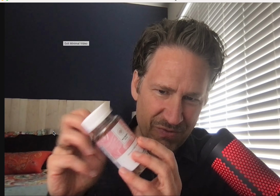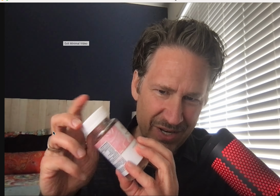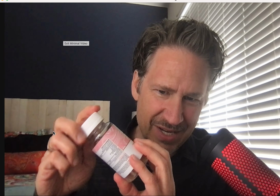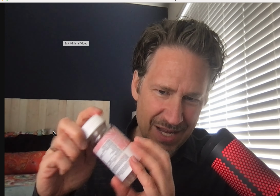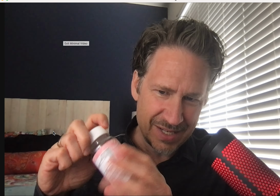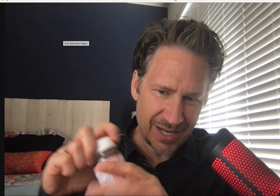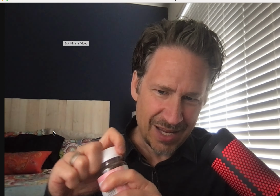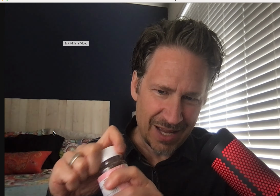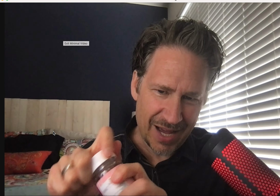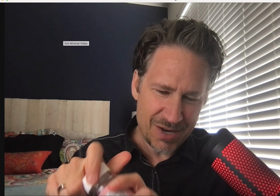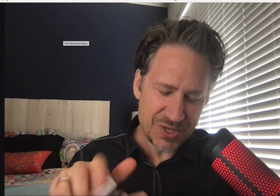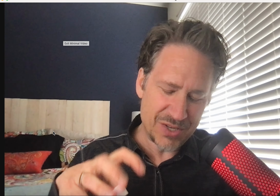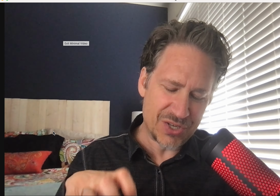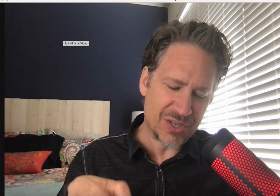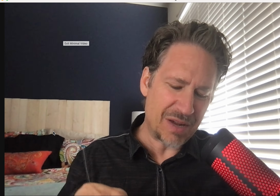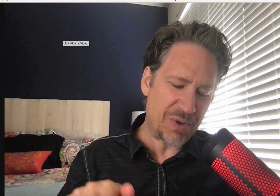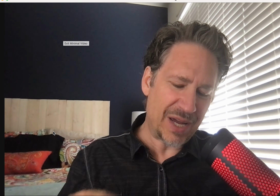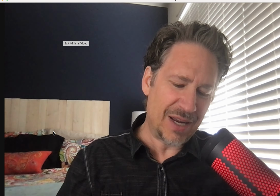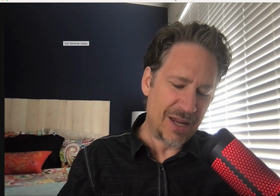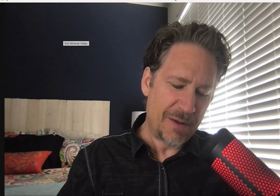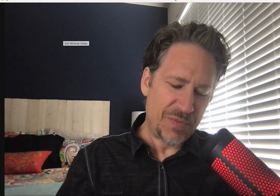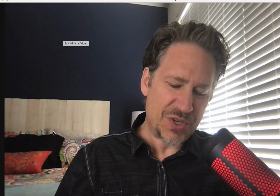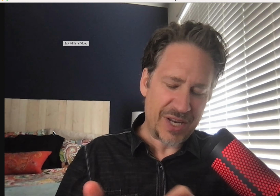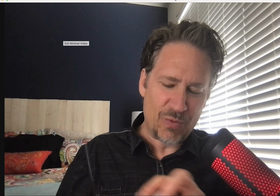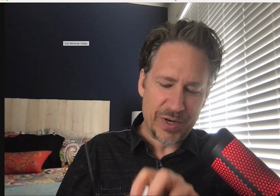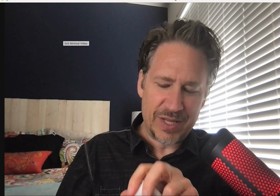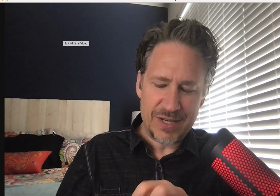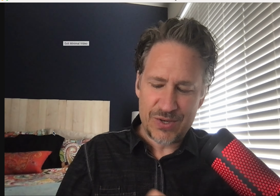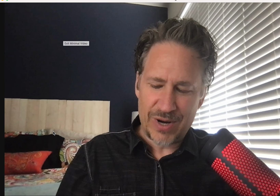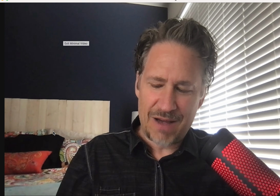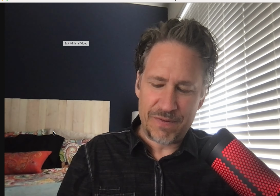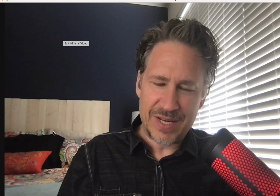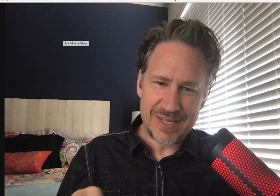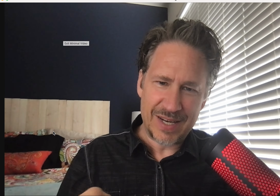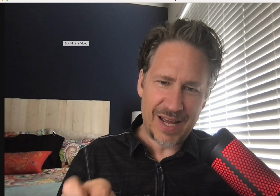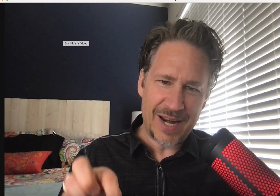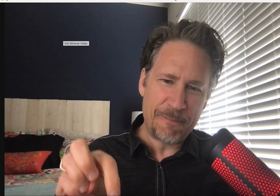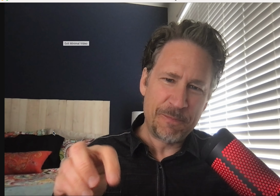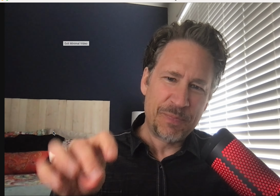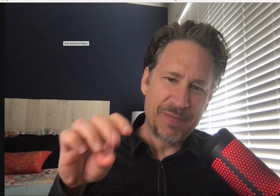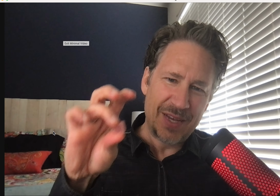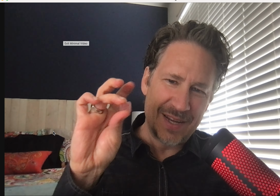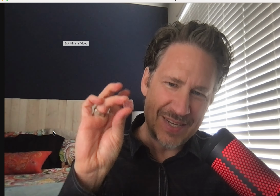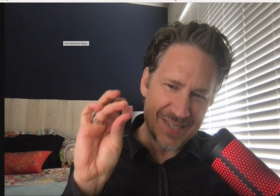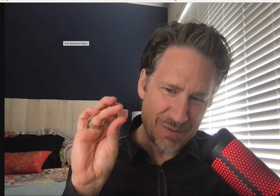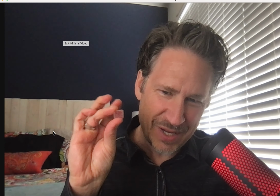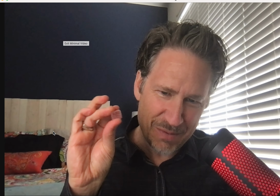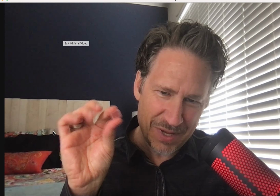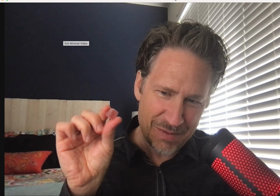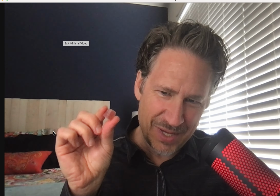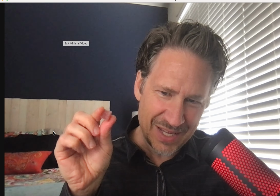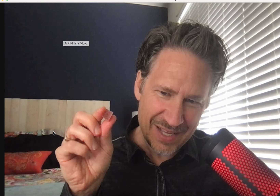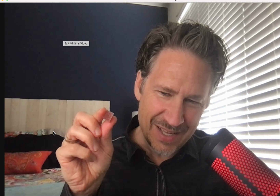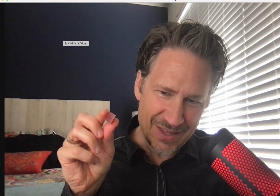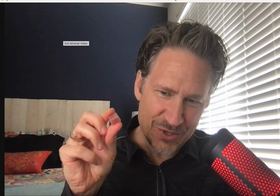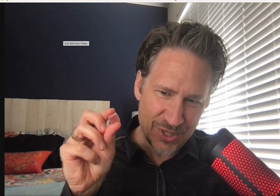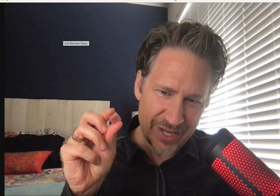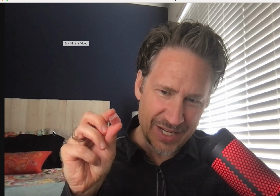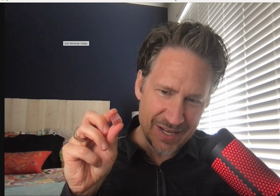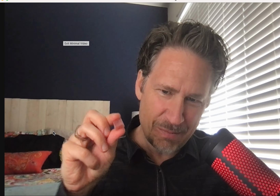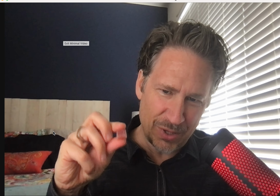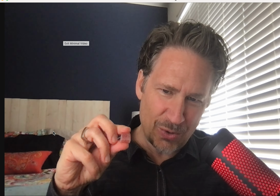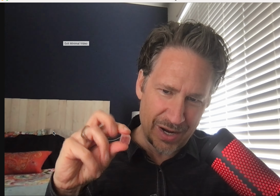is fantastic. I use it as a sleep aid. Just take one of these or half of these at night, and I sleep like a baby. There's